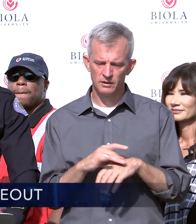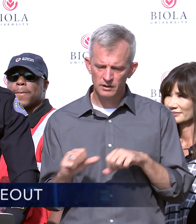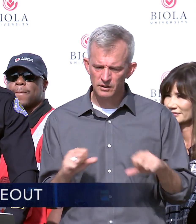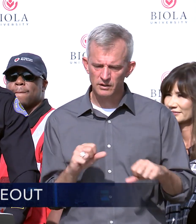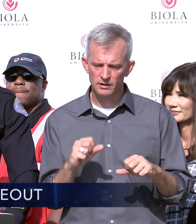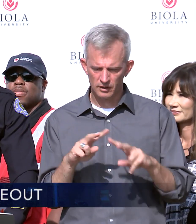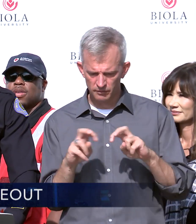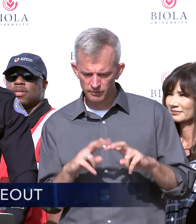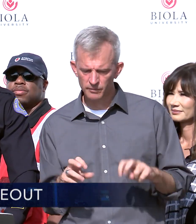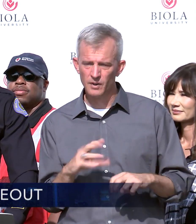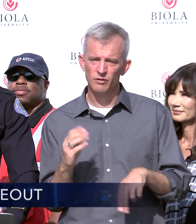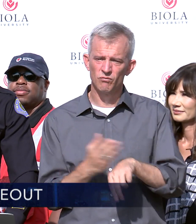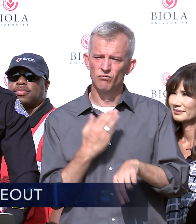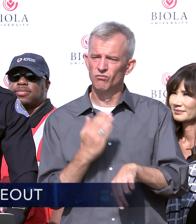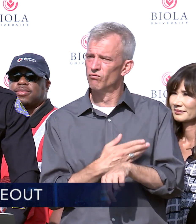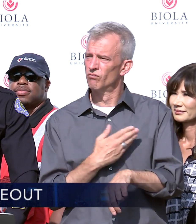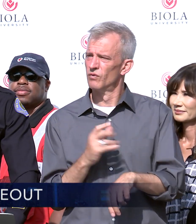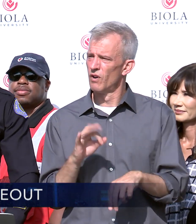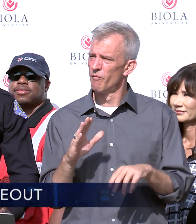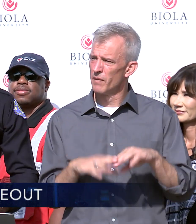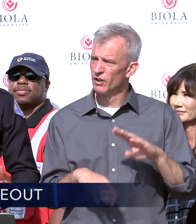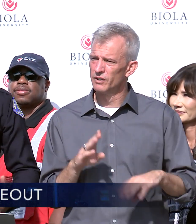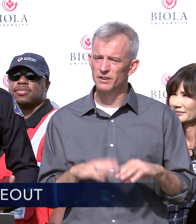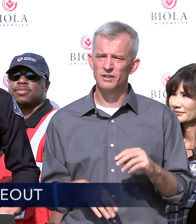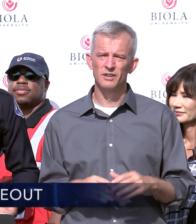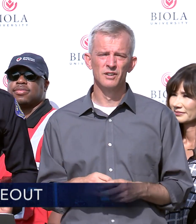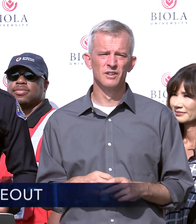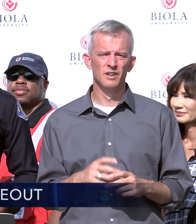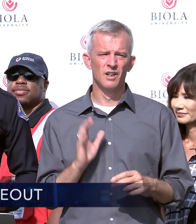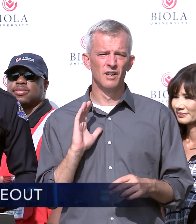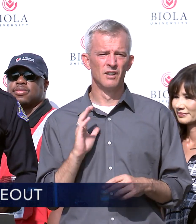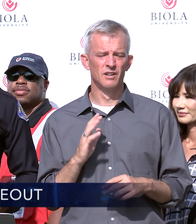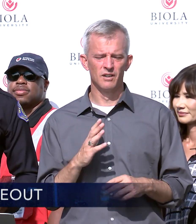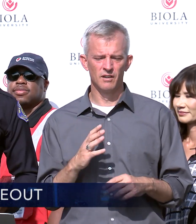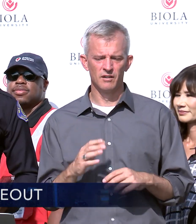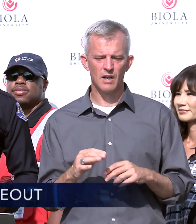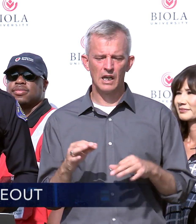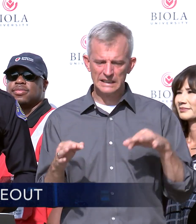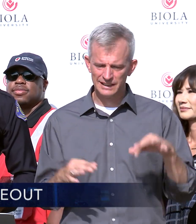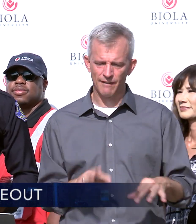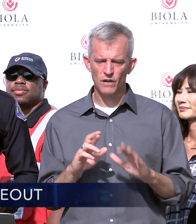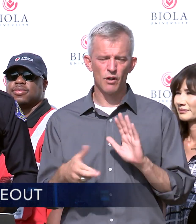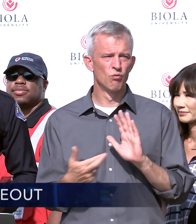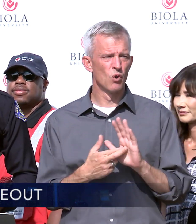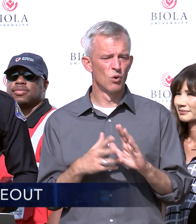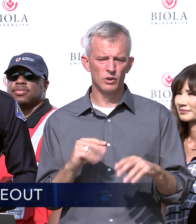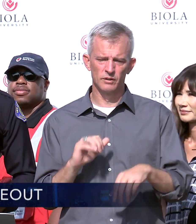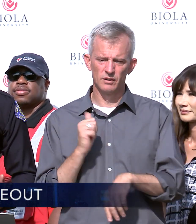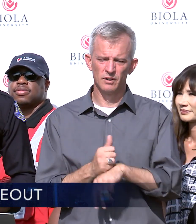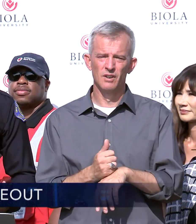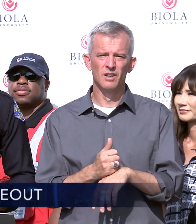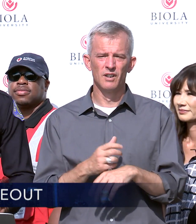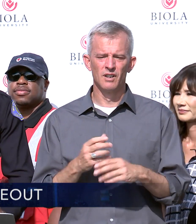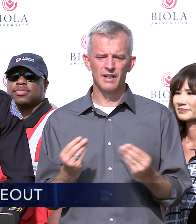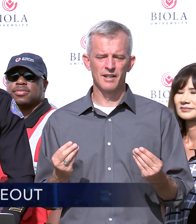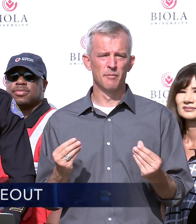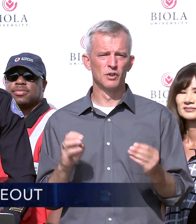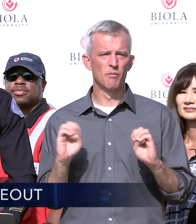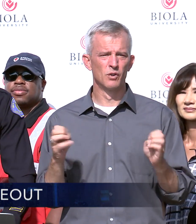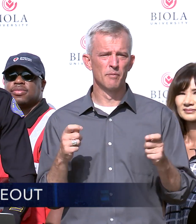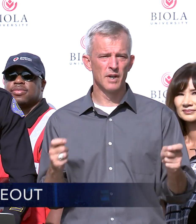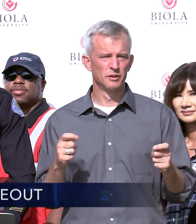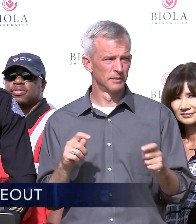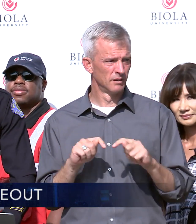and retrofit of campus buildings, identifying roles in implementing campus emergency management teams,